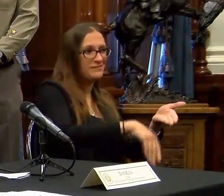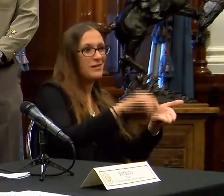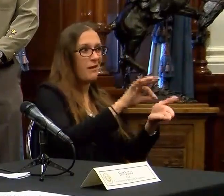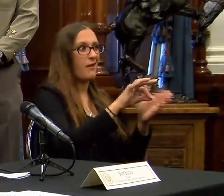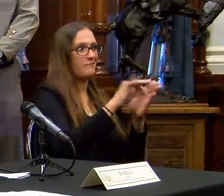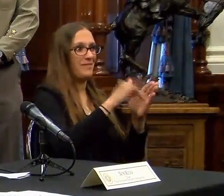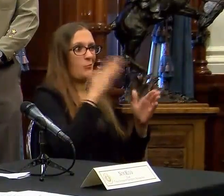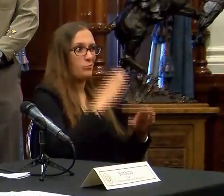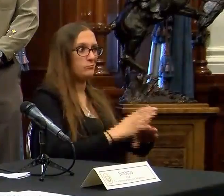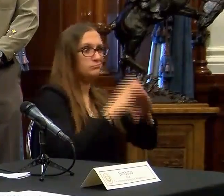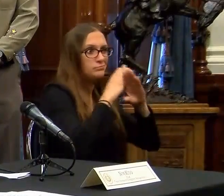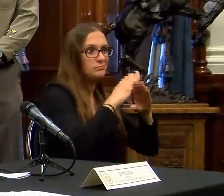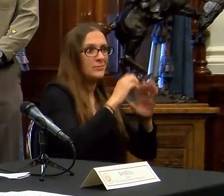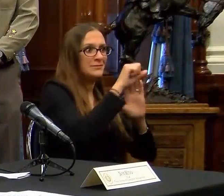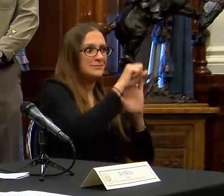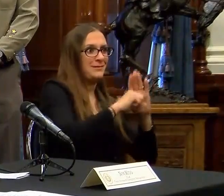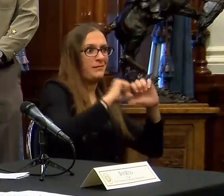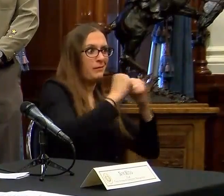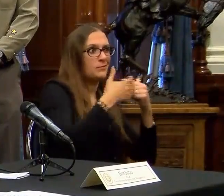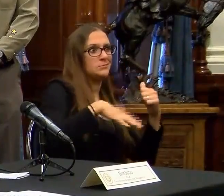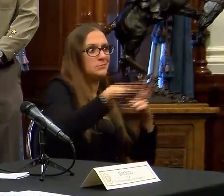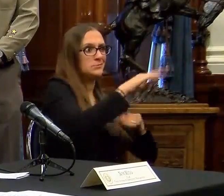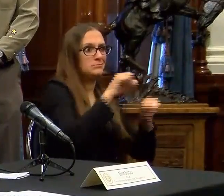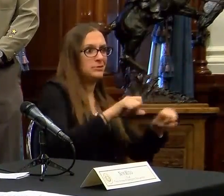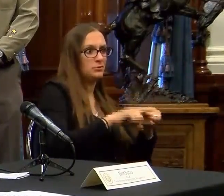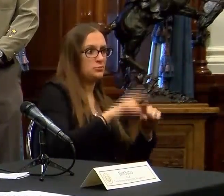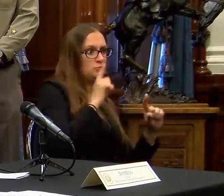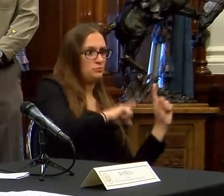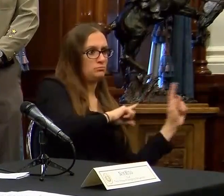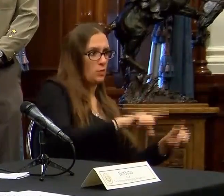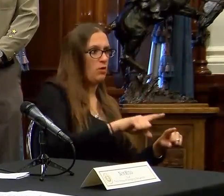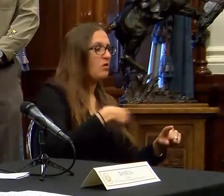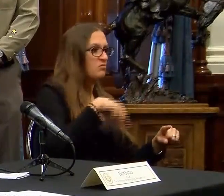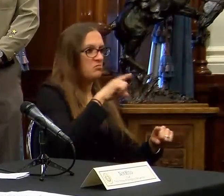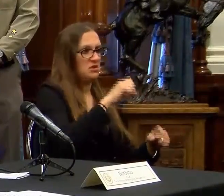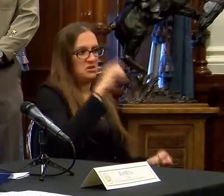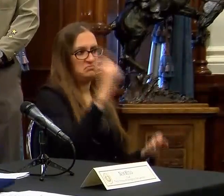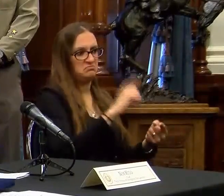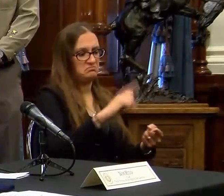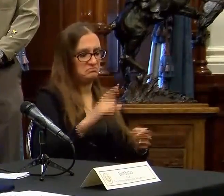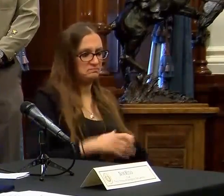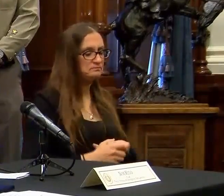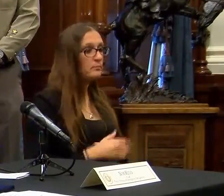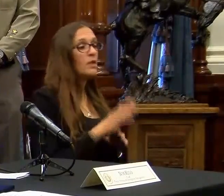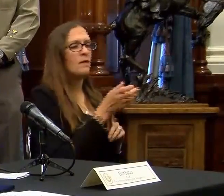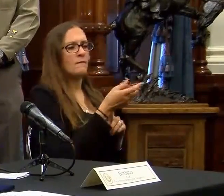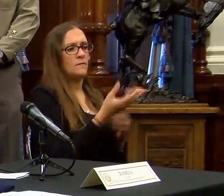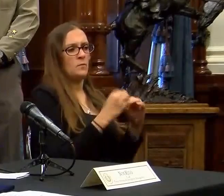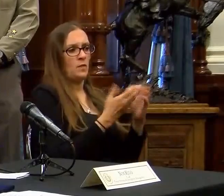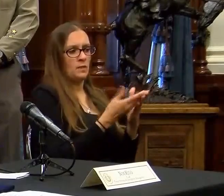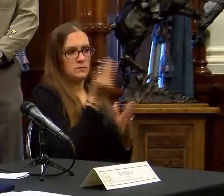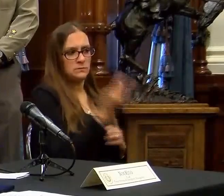ability to respond to COVID-19. A few more things.